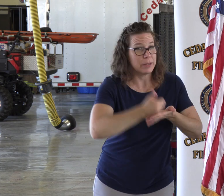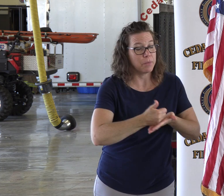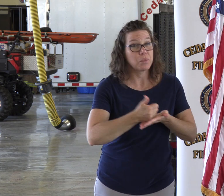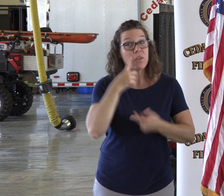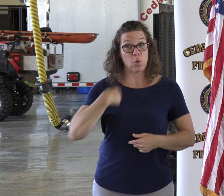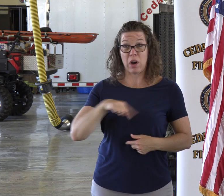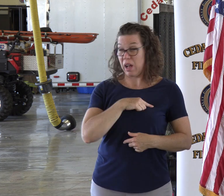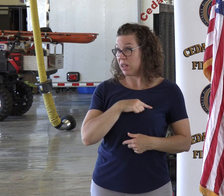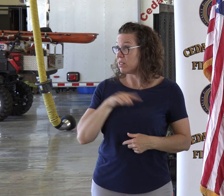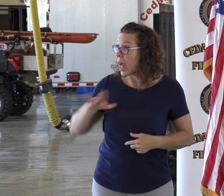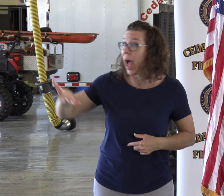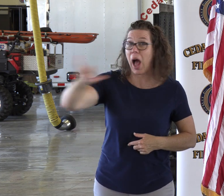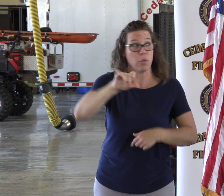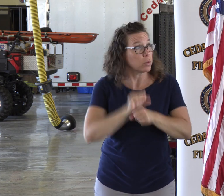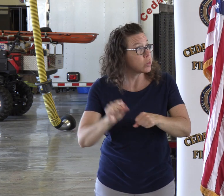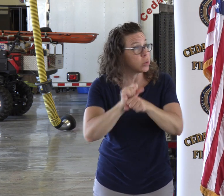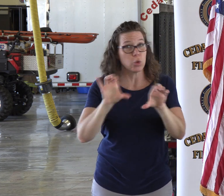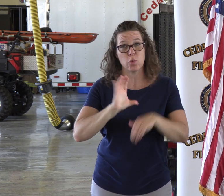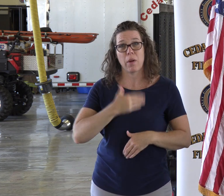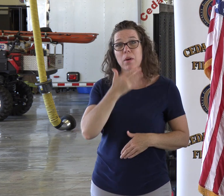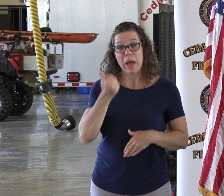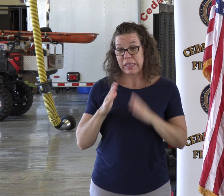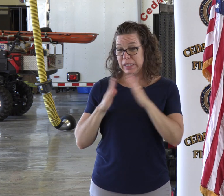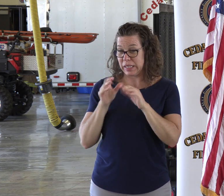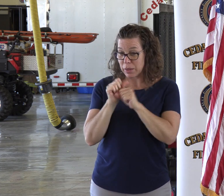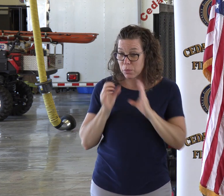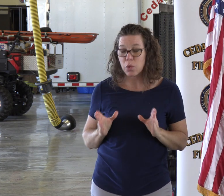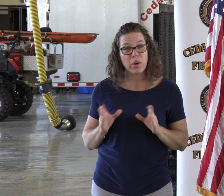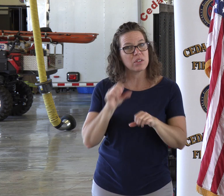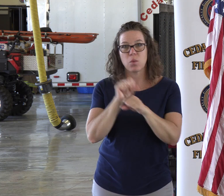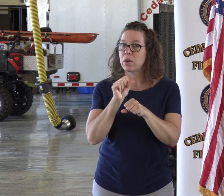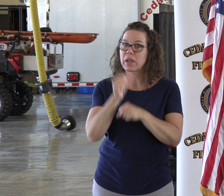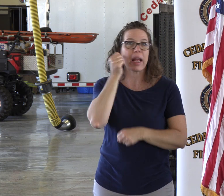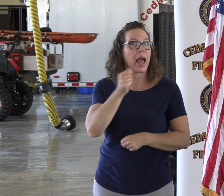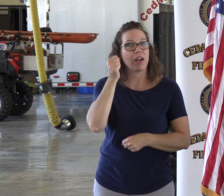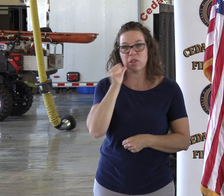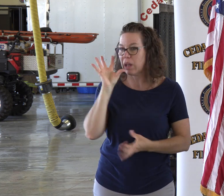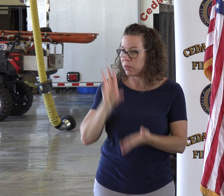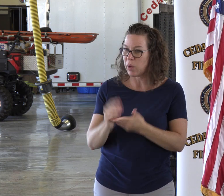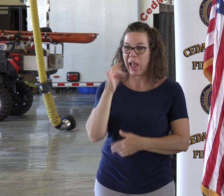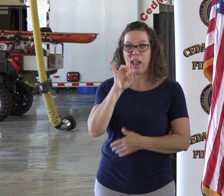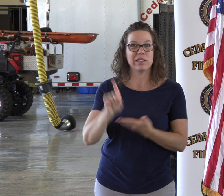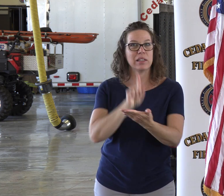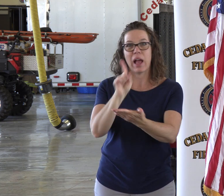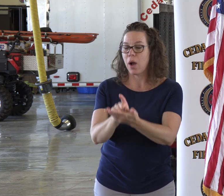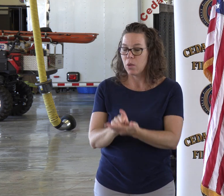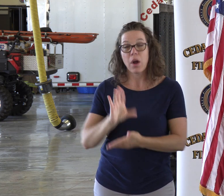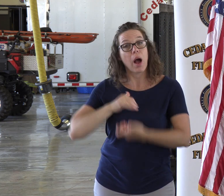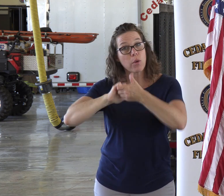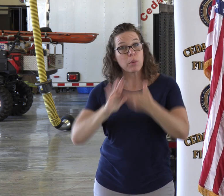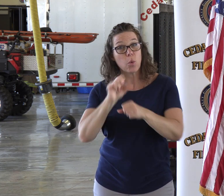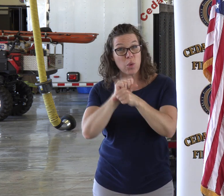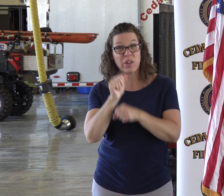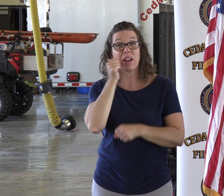us who are in the field doing our best, our city employees working 18-hour days, our partners working 18-hour